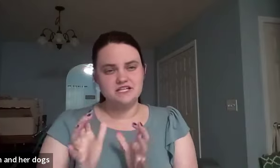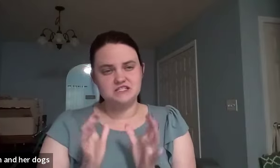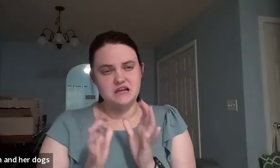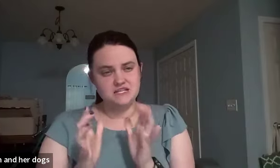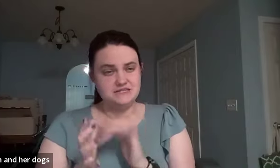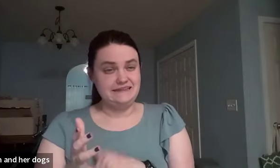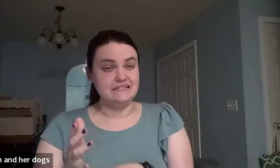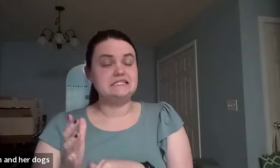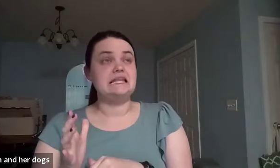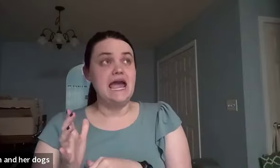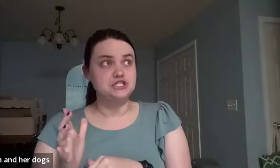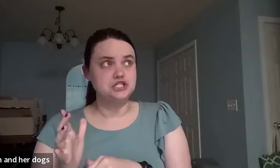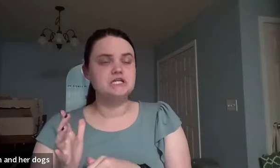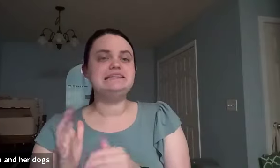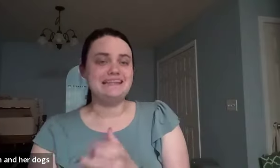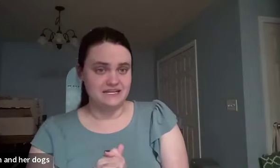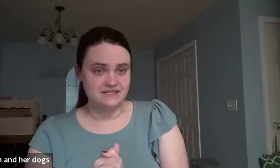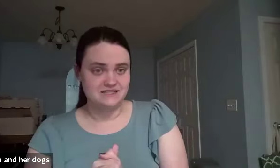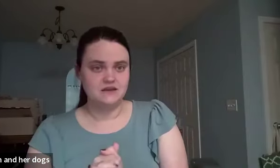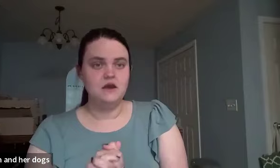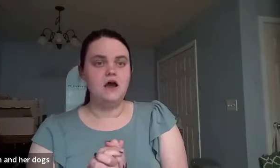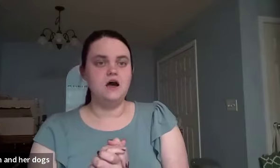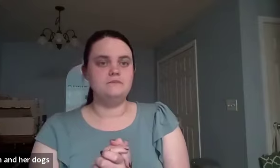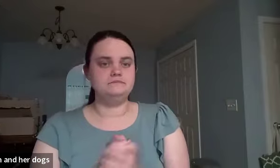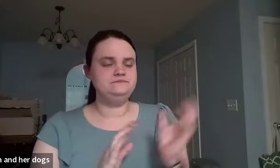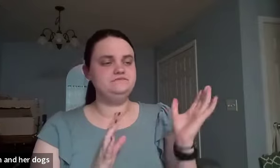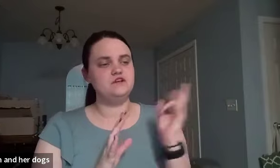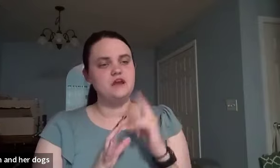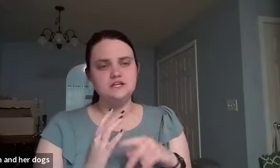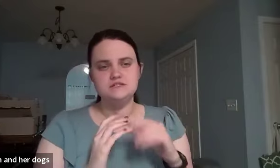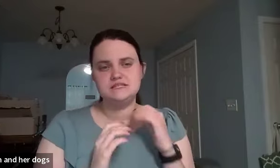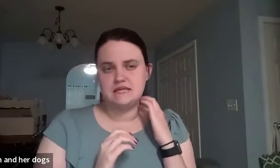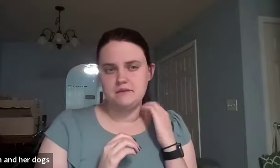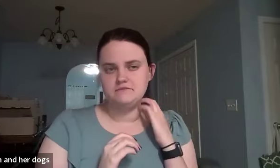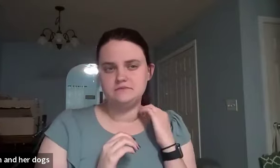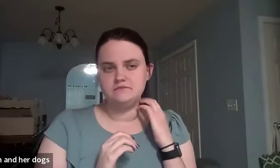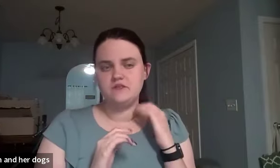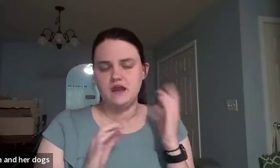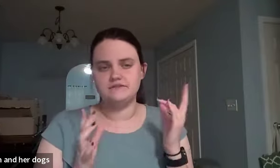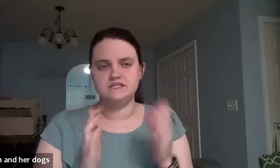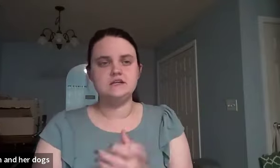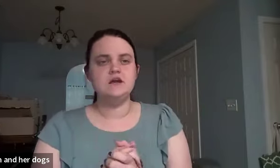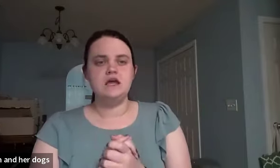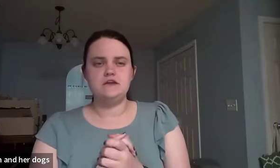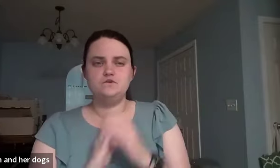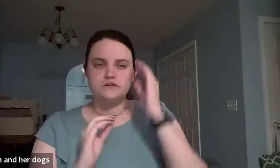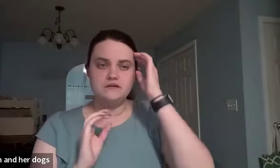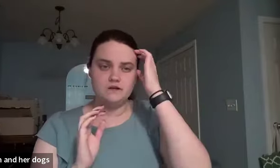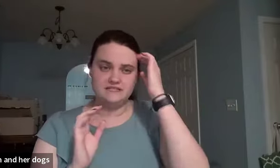cabbage slash lettuce. They're kind of used the same that I've seen. If you really wanted